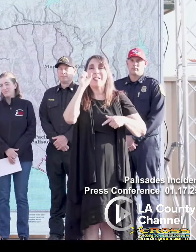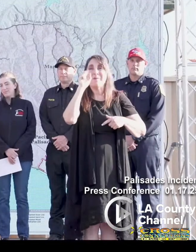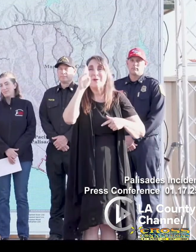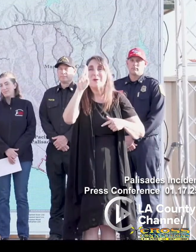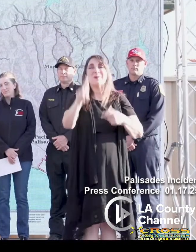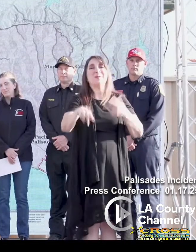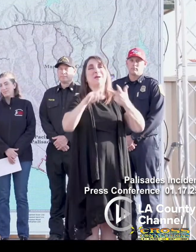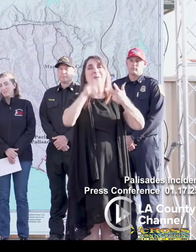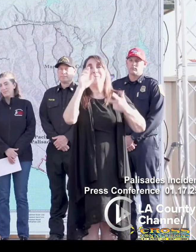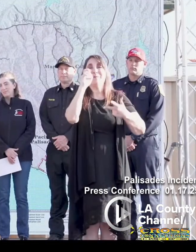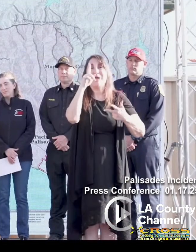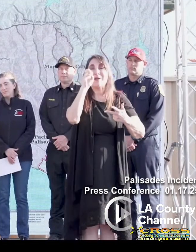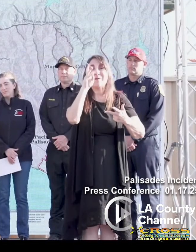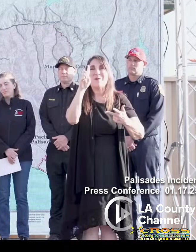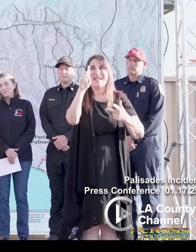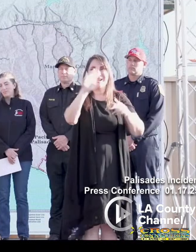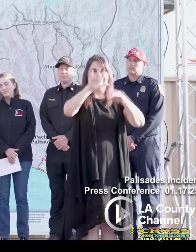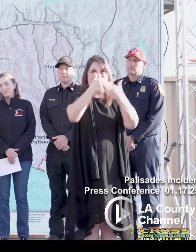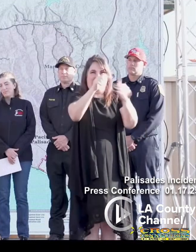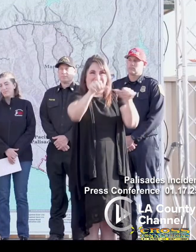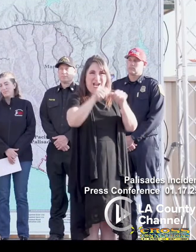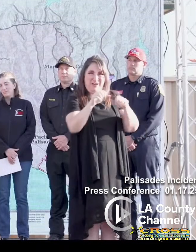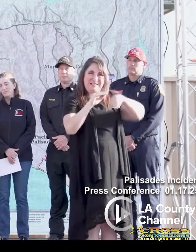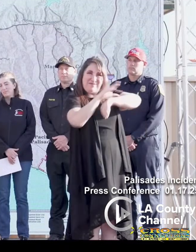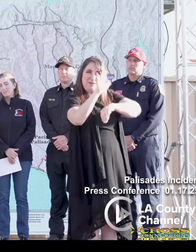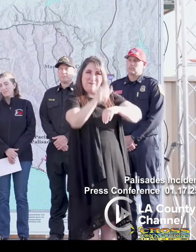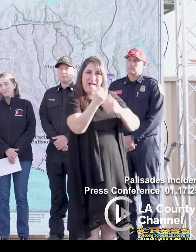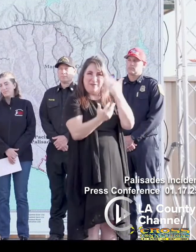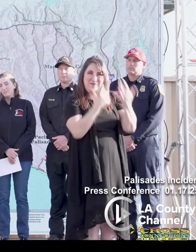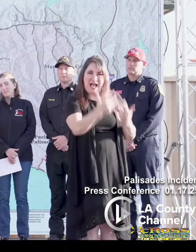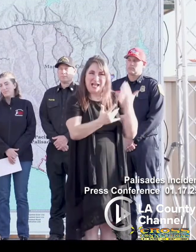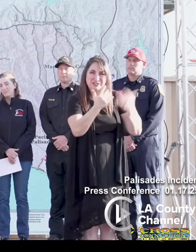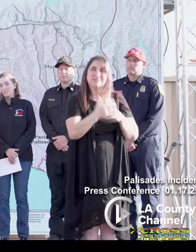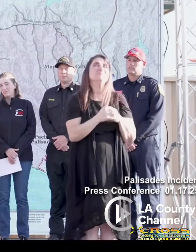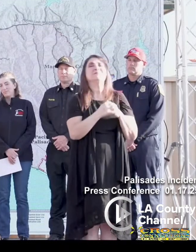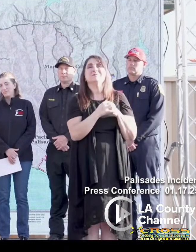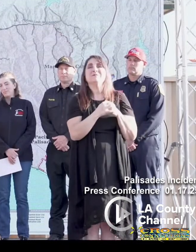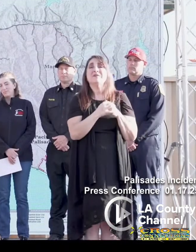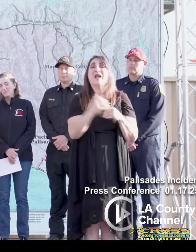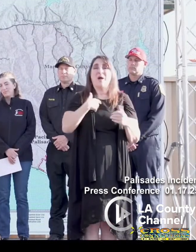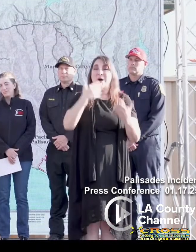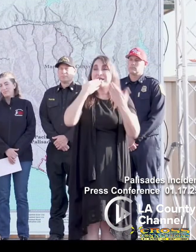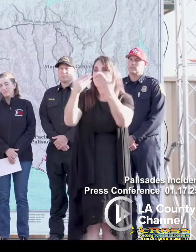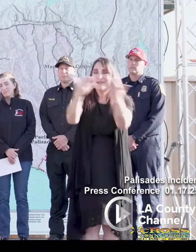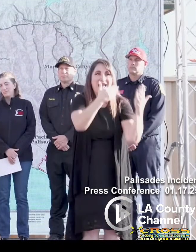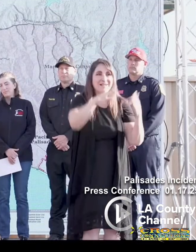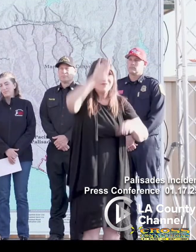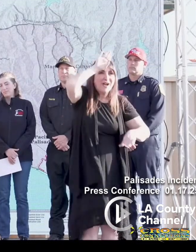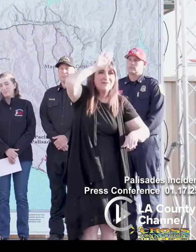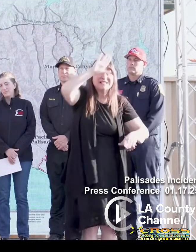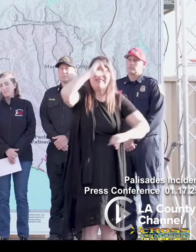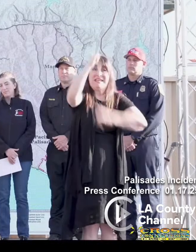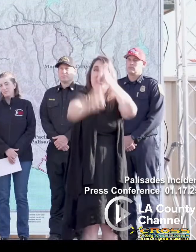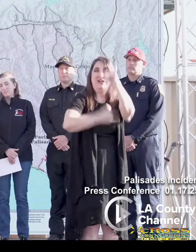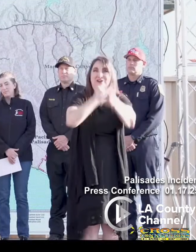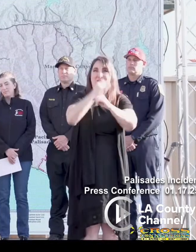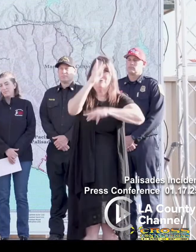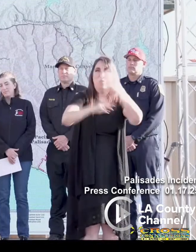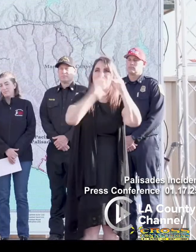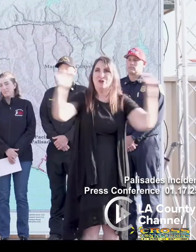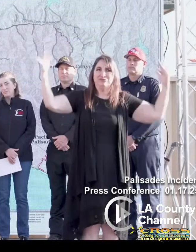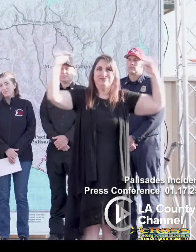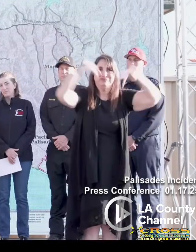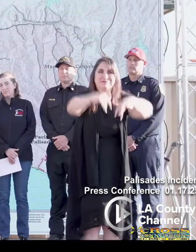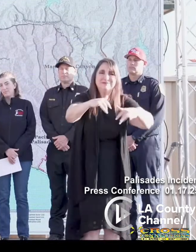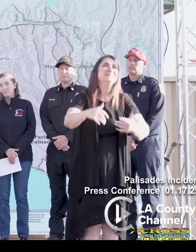by the fire. I want to thank the firefighters, and I want to take an opportunity to thank the international firefighters, since I'm involved in